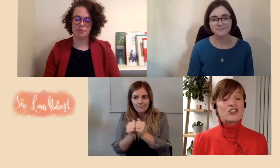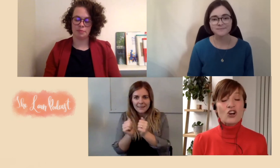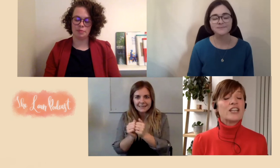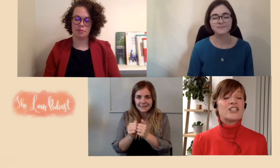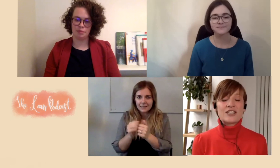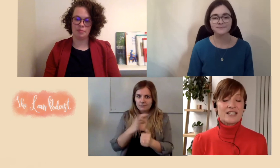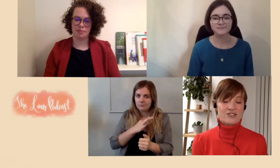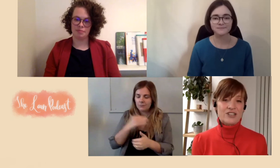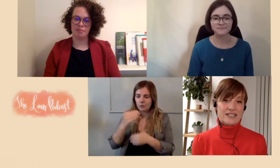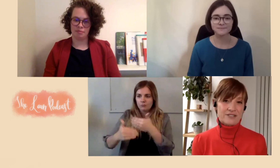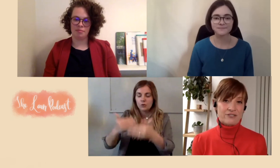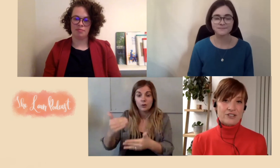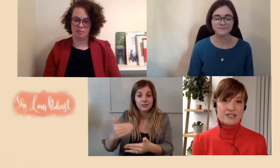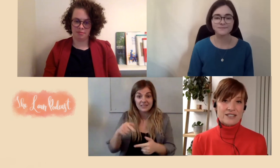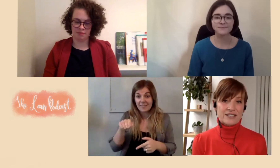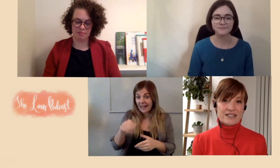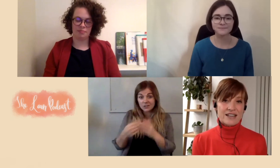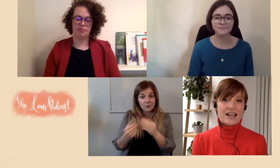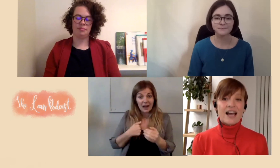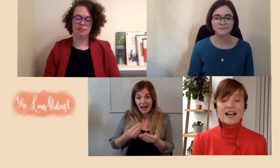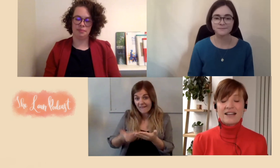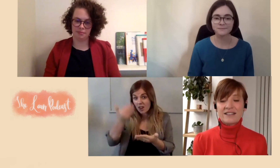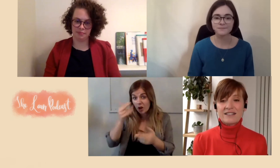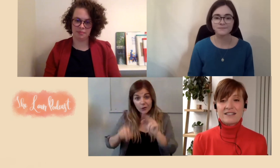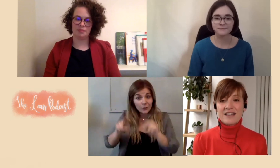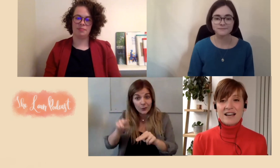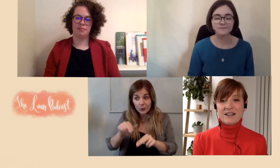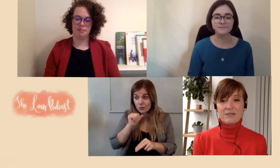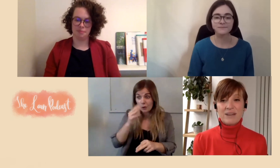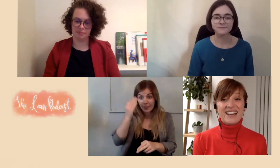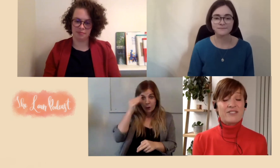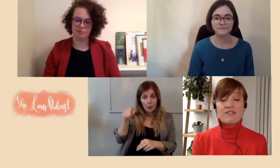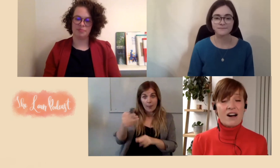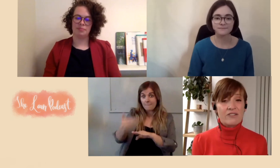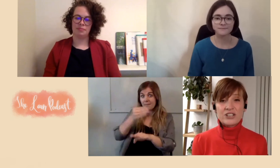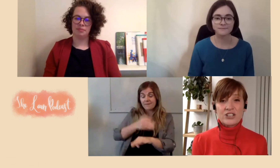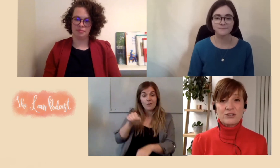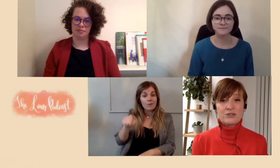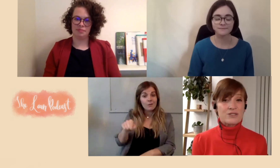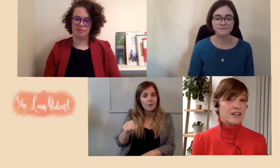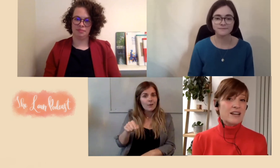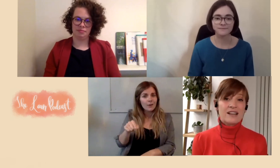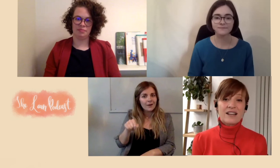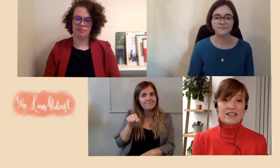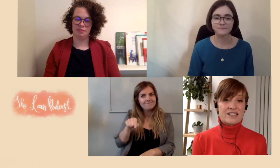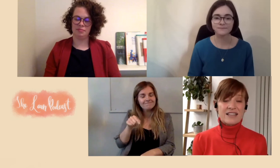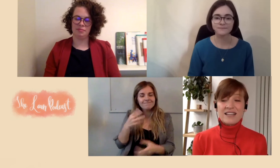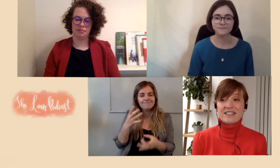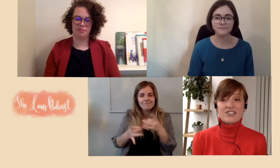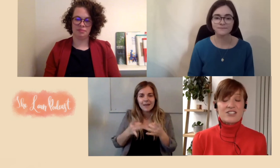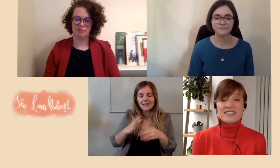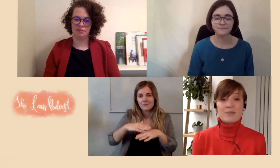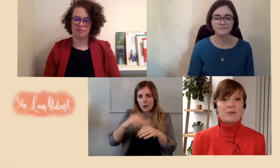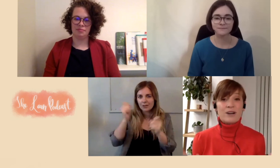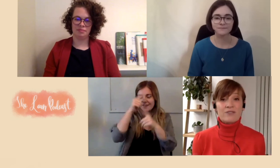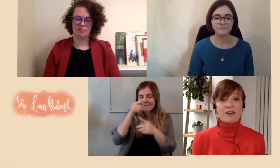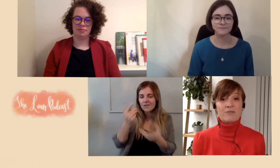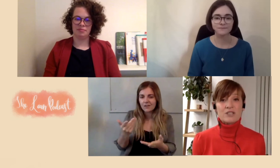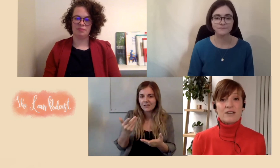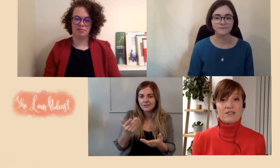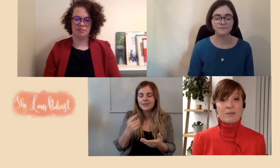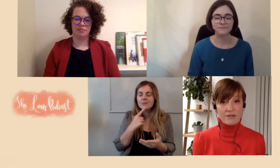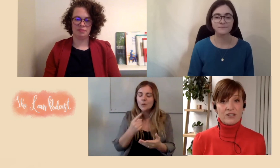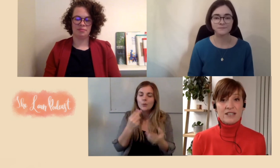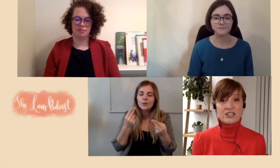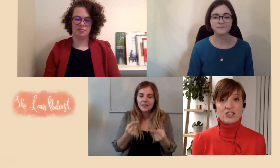together, and not just with our co-worker colleagues and our deaf clients. It's with everybody else. So it is a